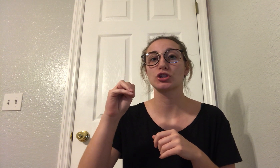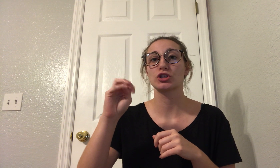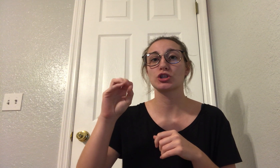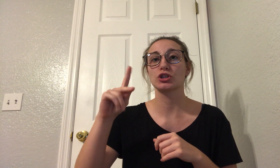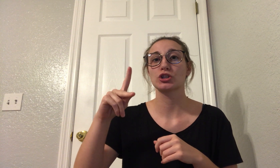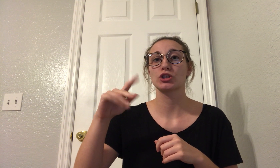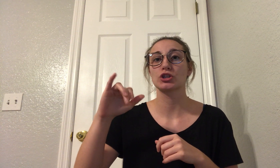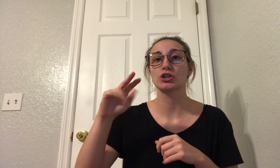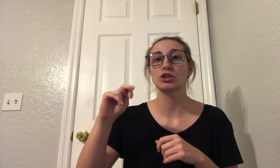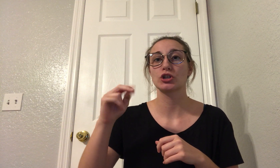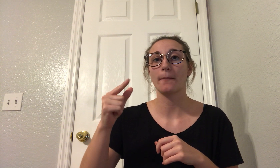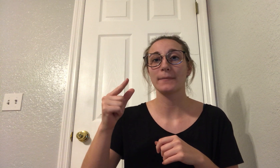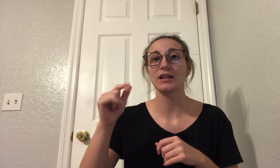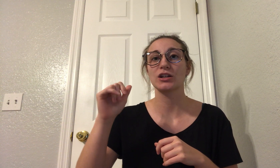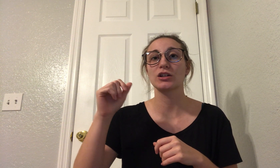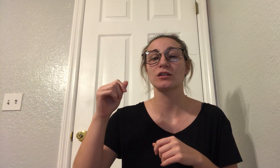skaters, step-ups,